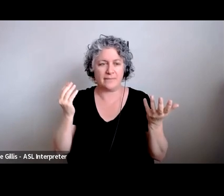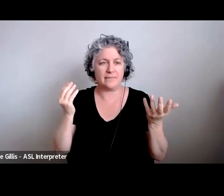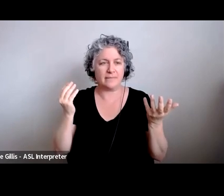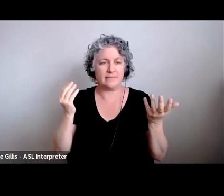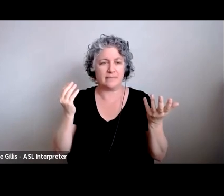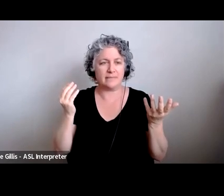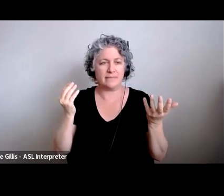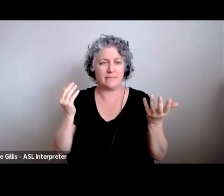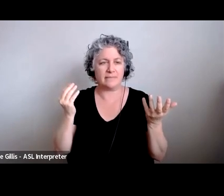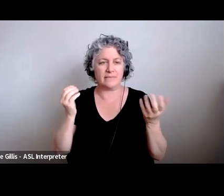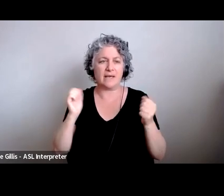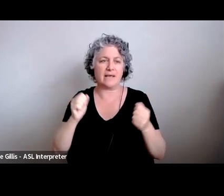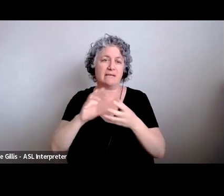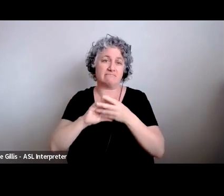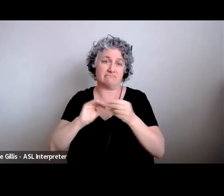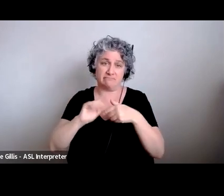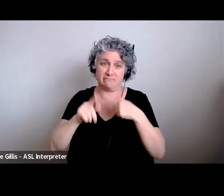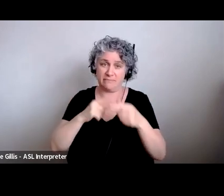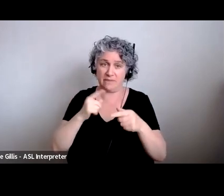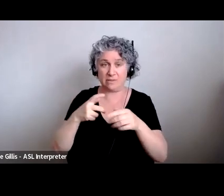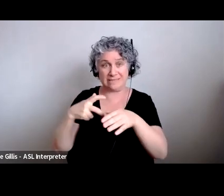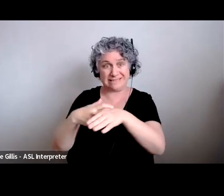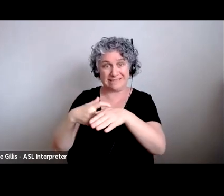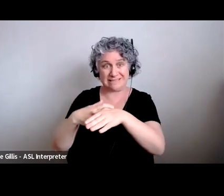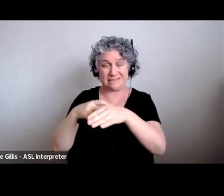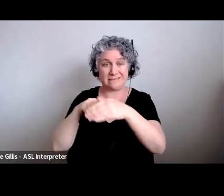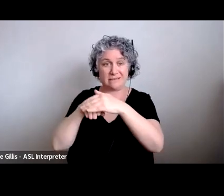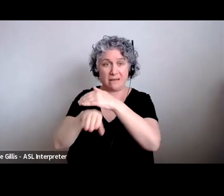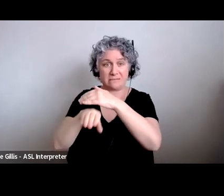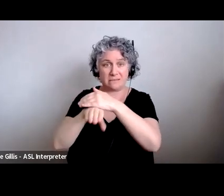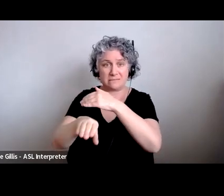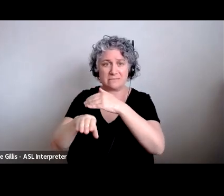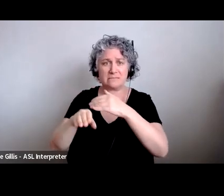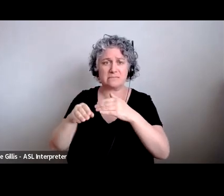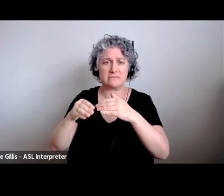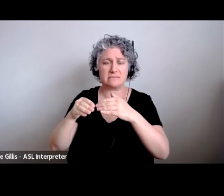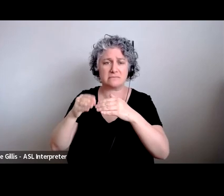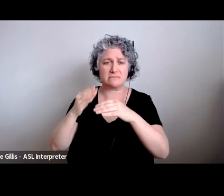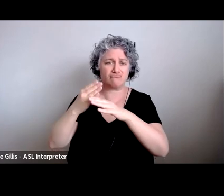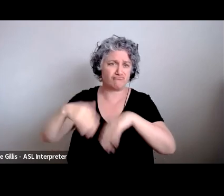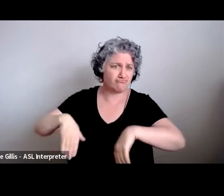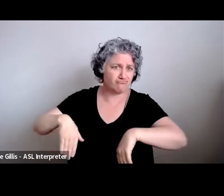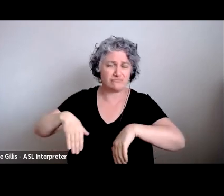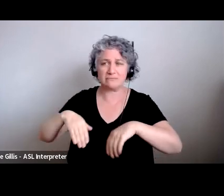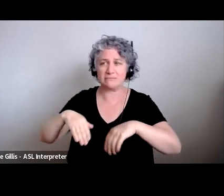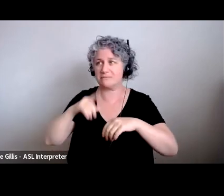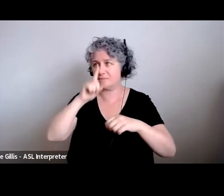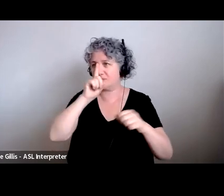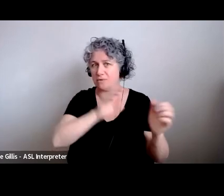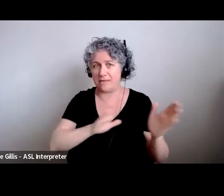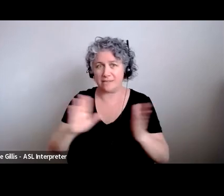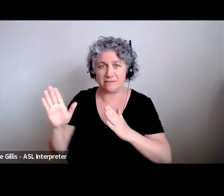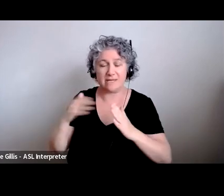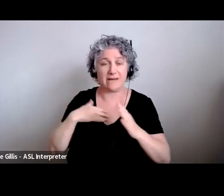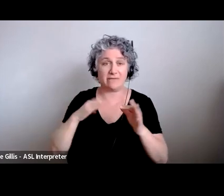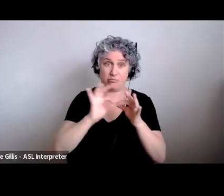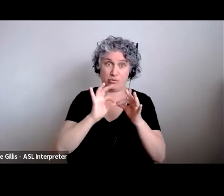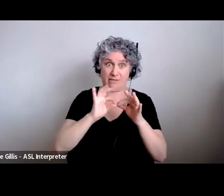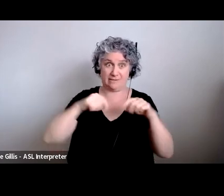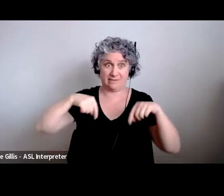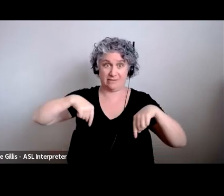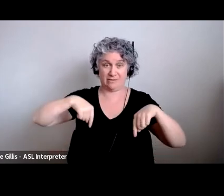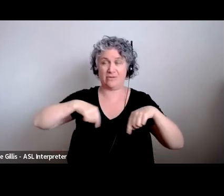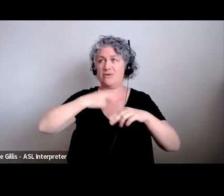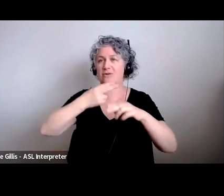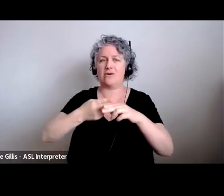I can talk about accessible ticket strategies for sure. We have a ticket price here for, we